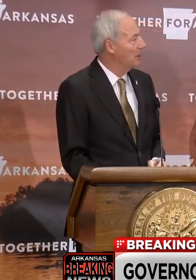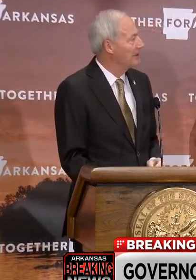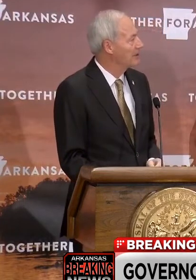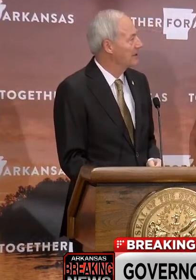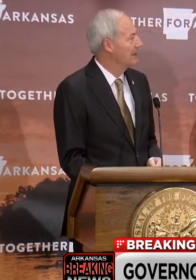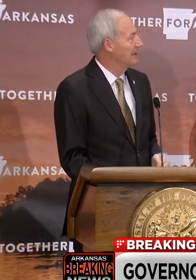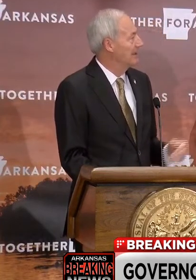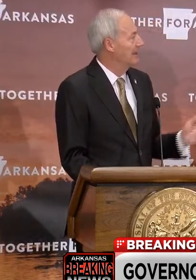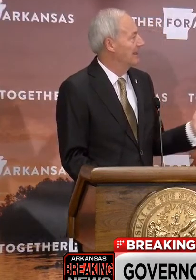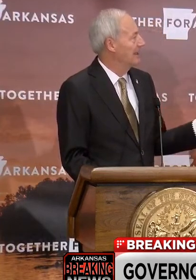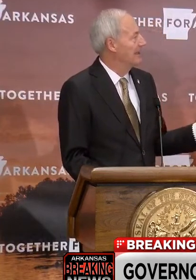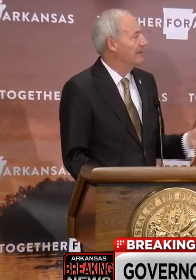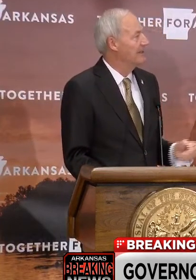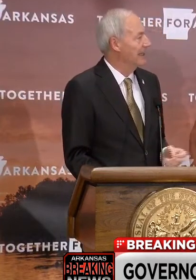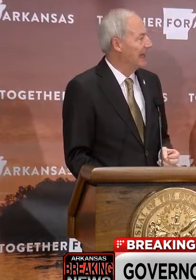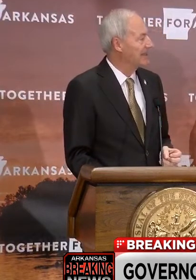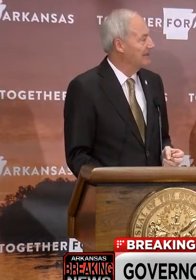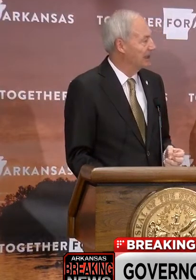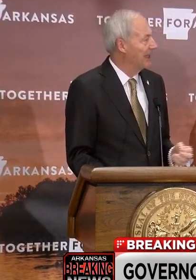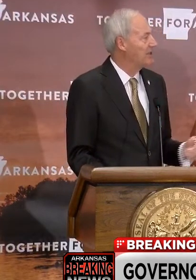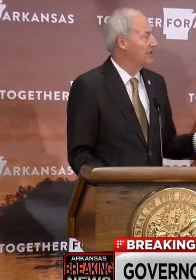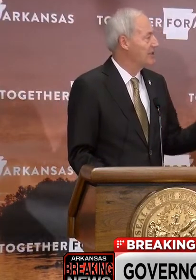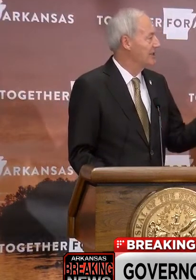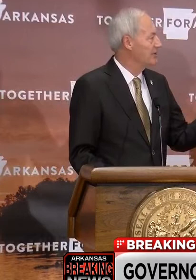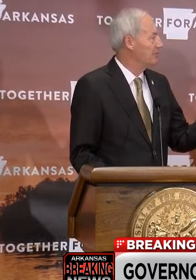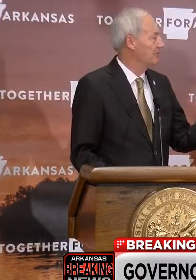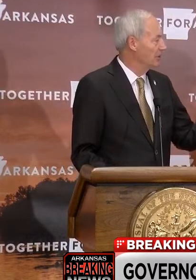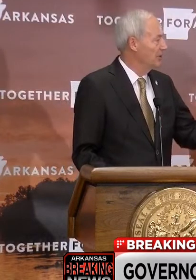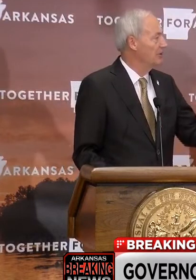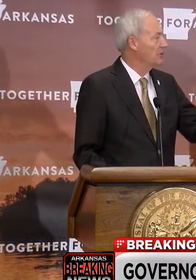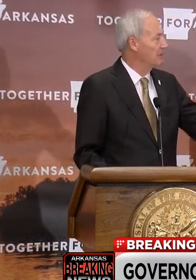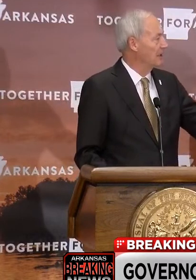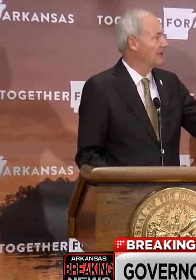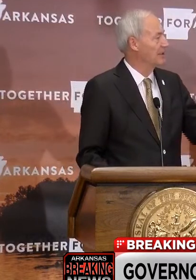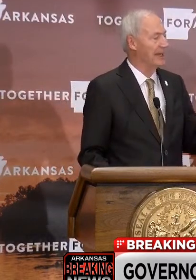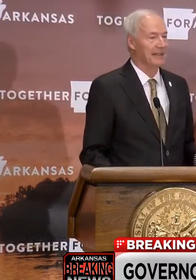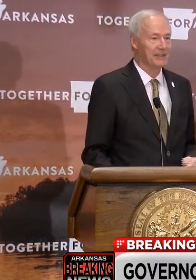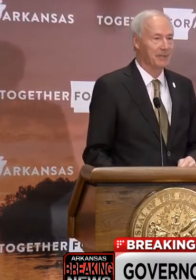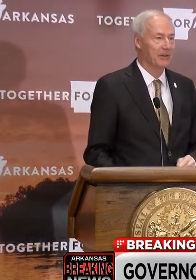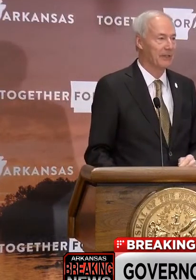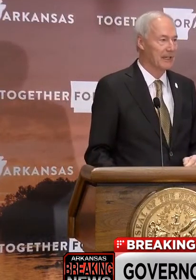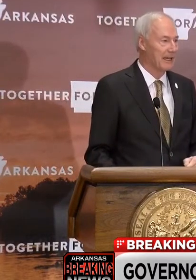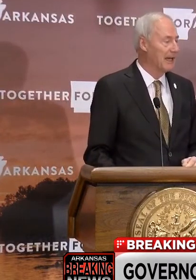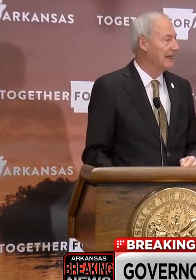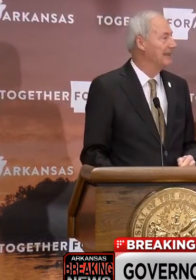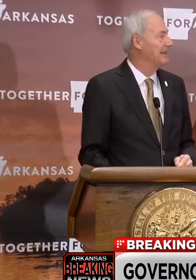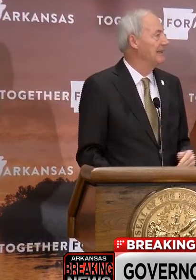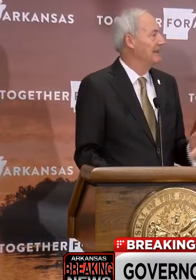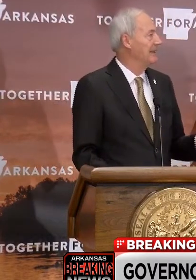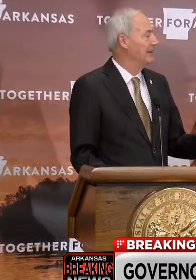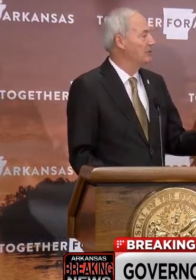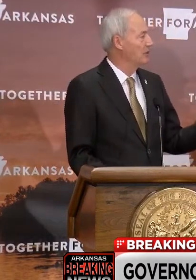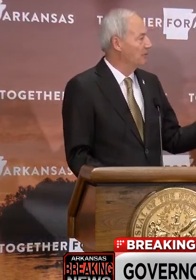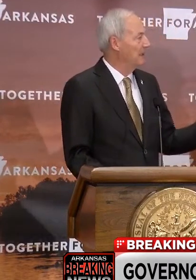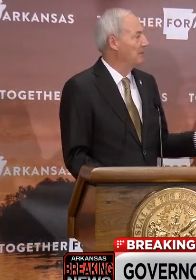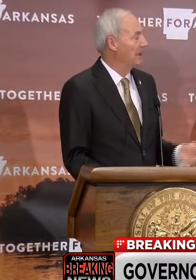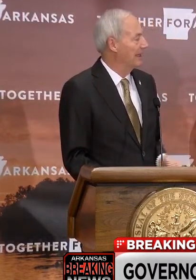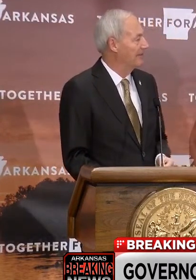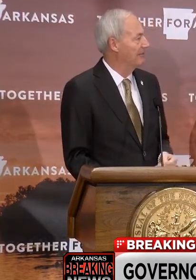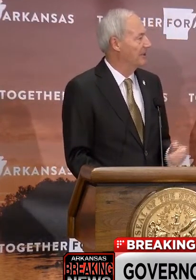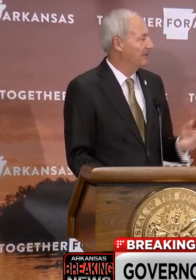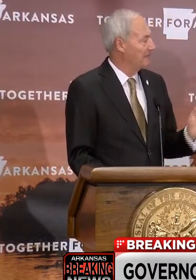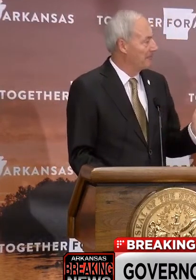peak was. And then the active cases is good news because that has been on the decline, and those are the